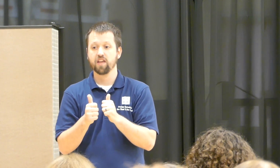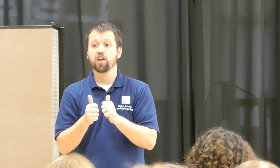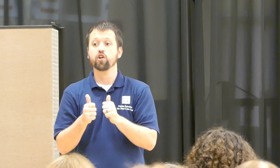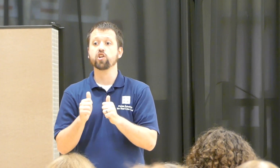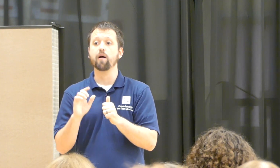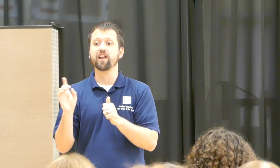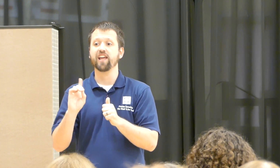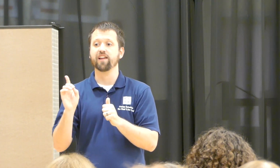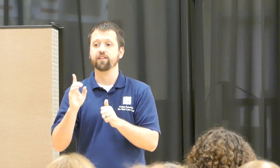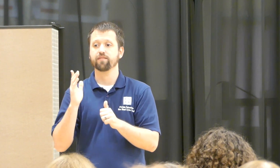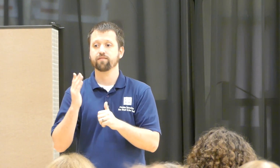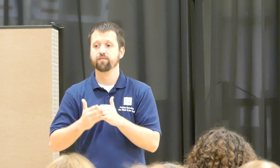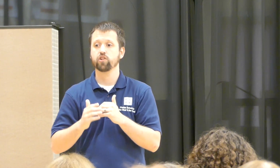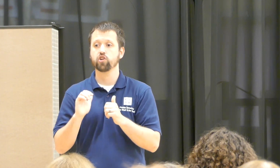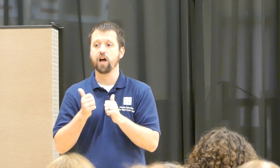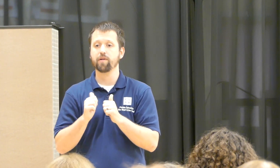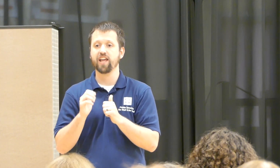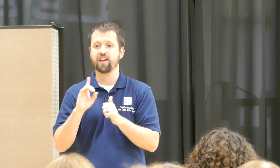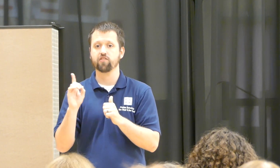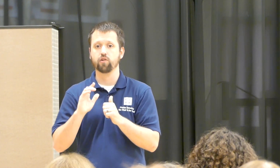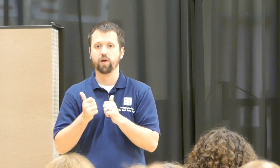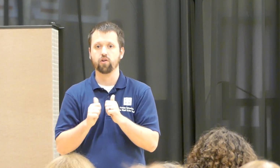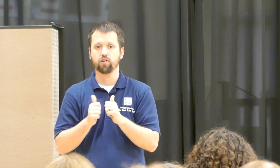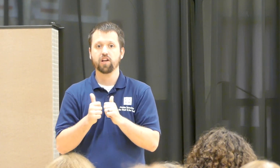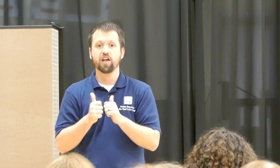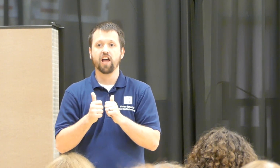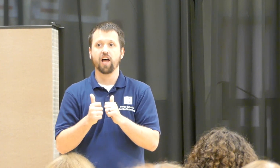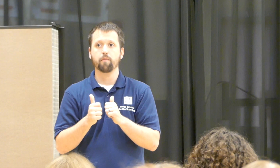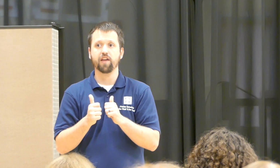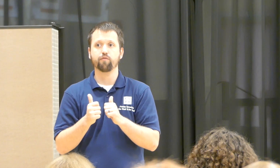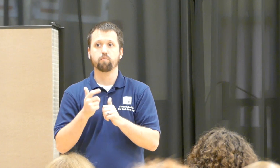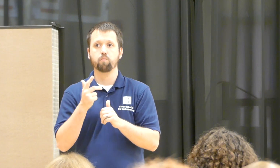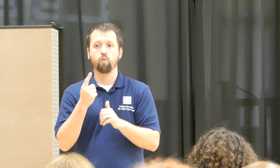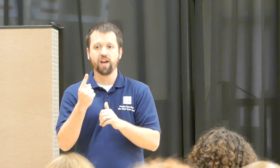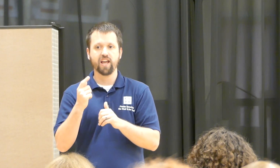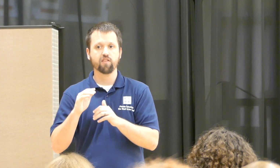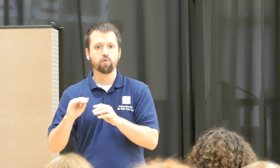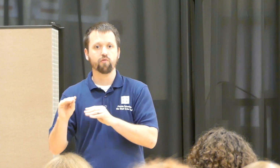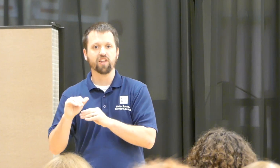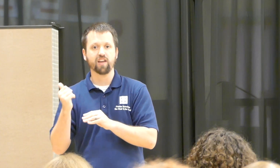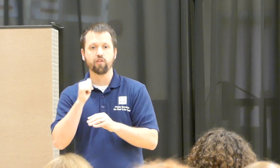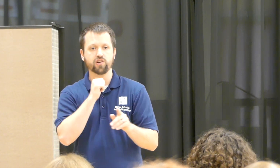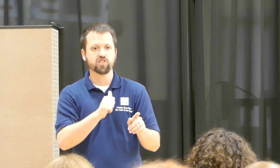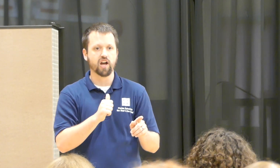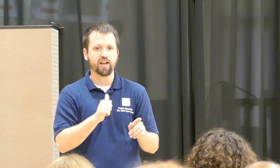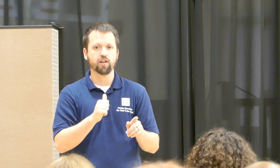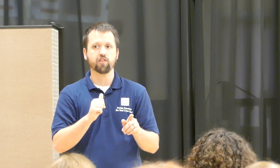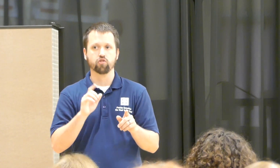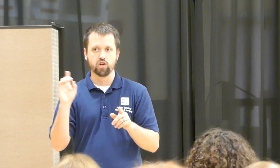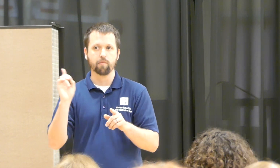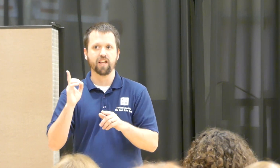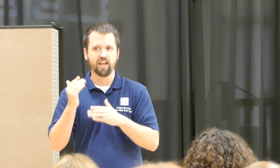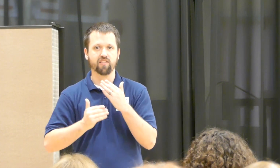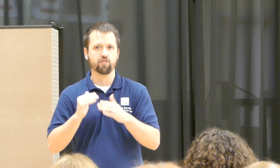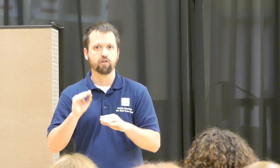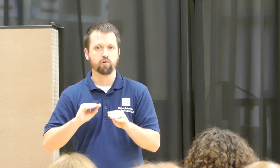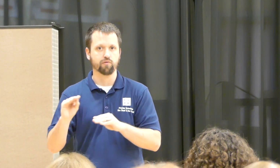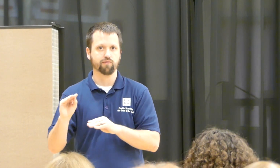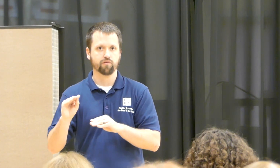Your dominant hand. Your dominant hand is going to wiggle. If one hand's moving and the other is not, it's your dominant hand that's going to move.